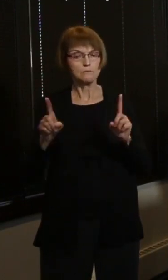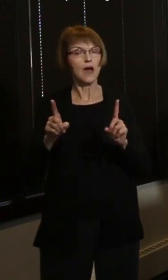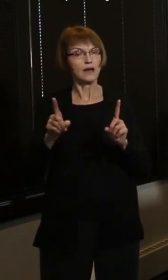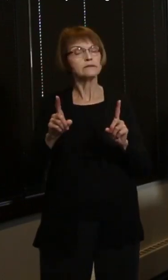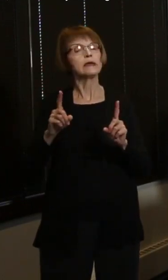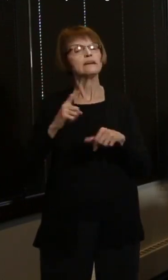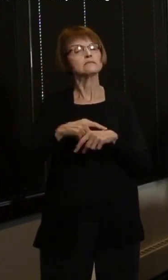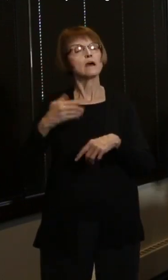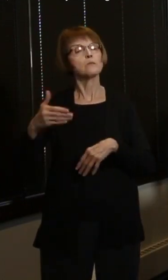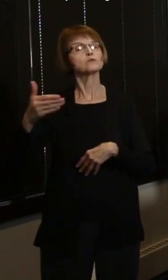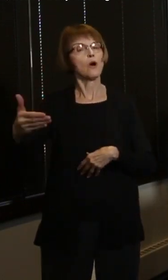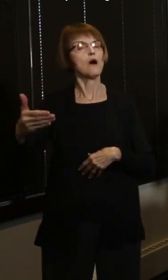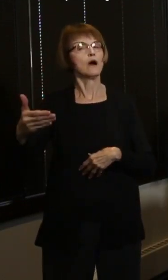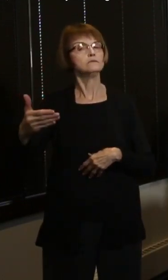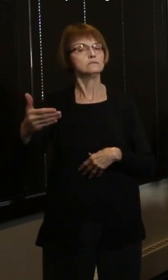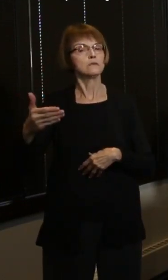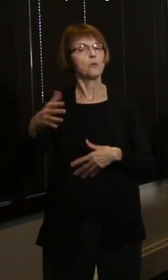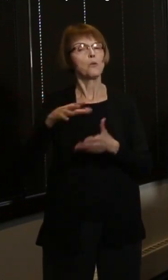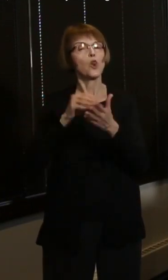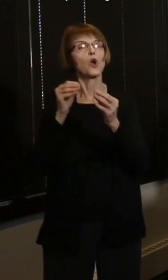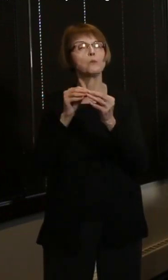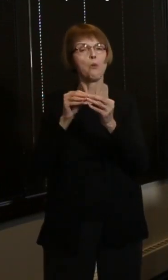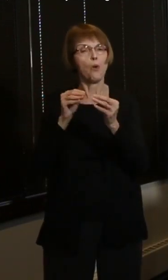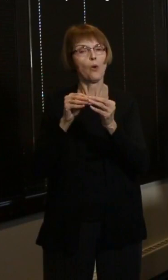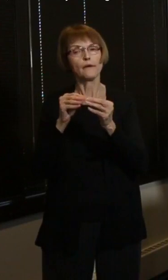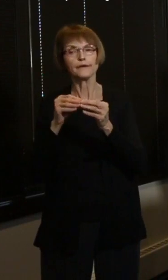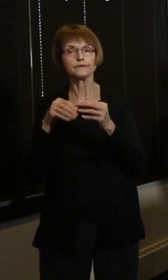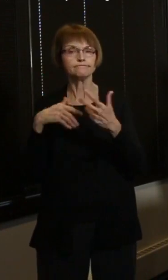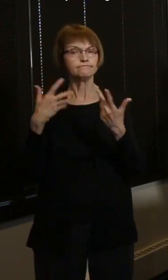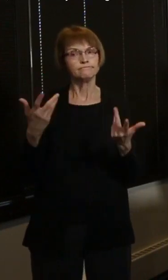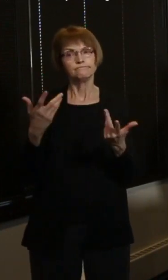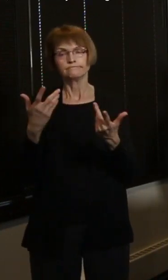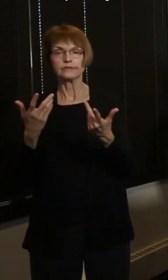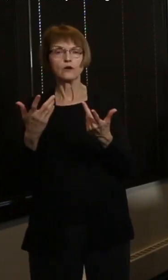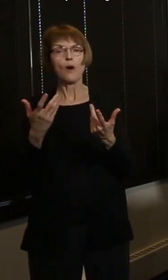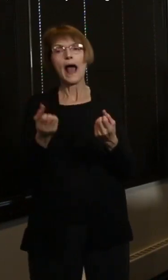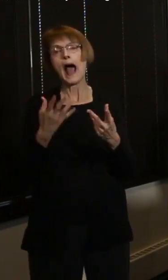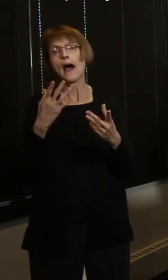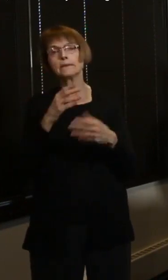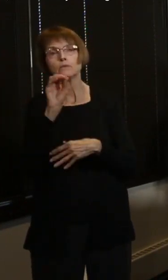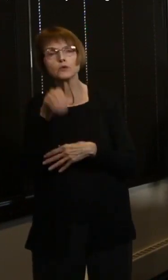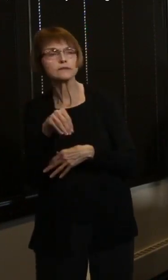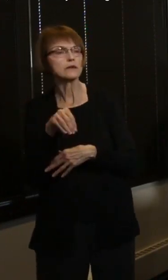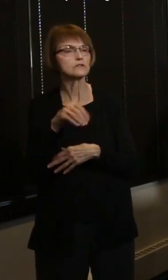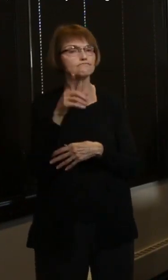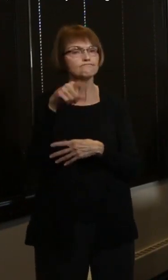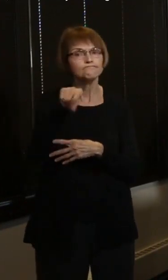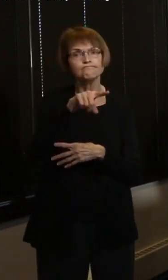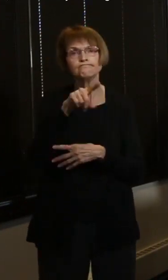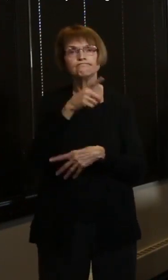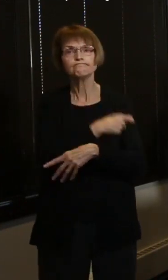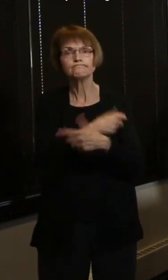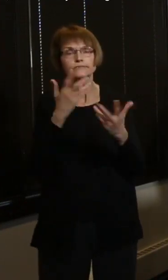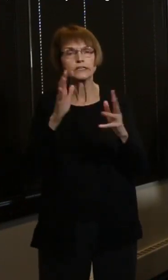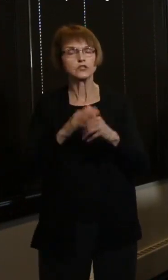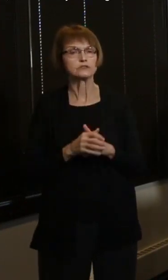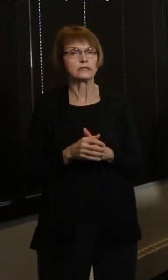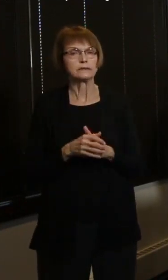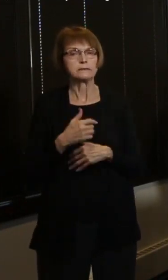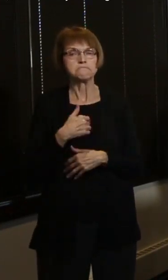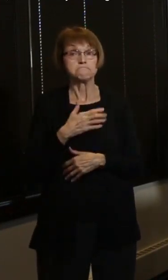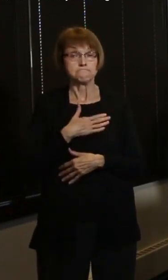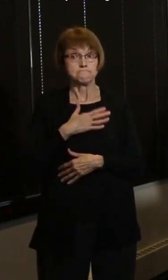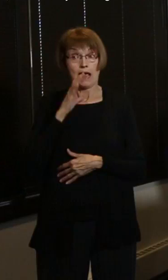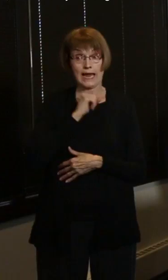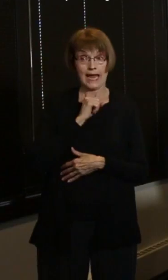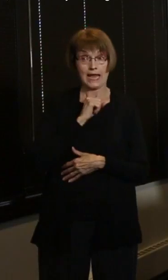on where we are with the percentage that have been vaccinated out in the community. So I'm guessing by